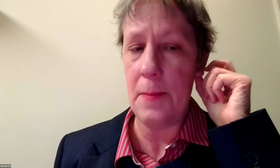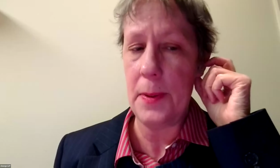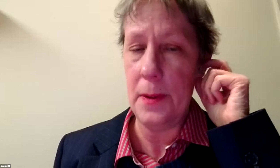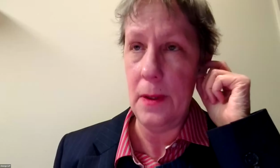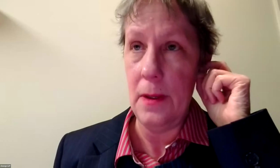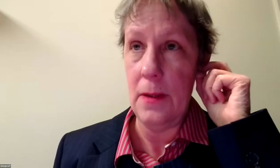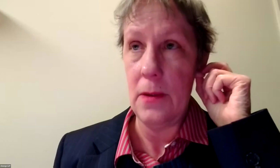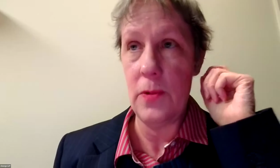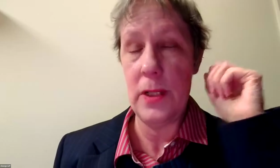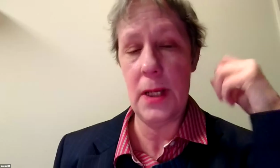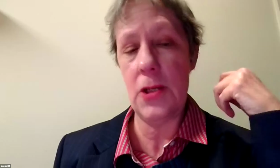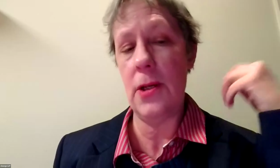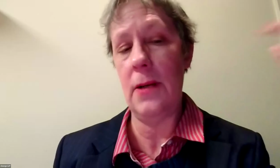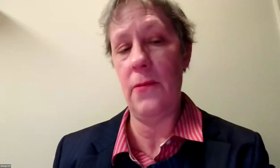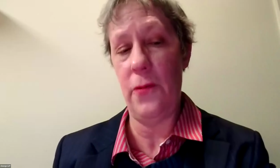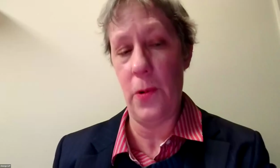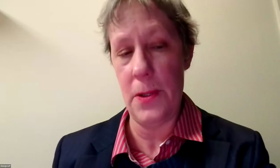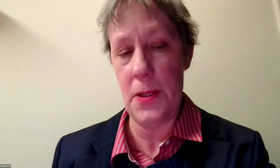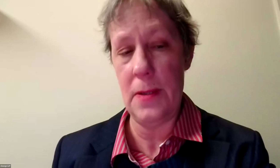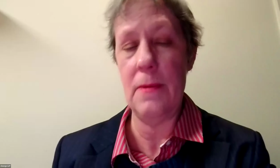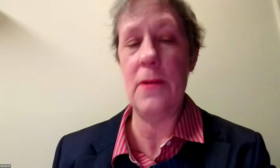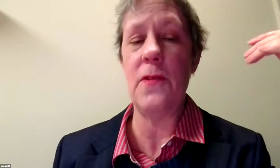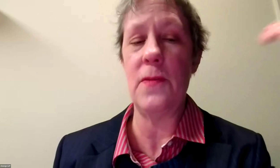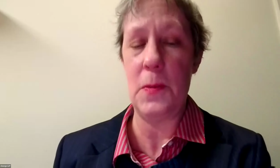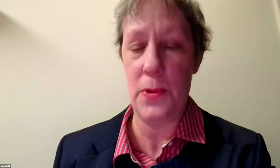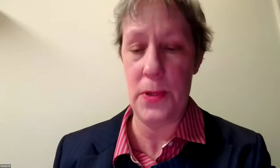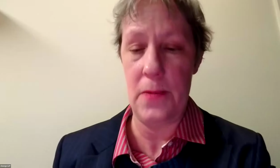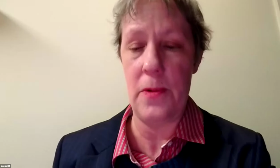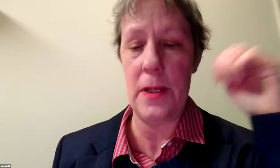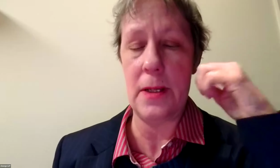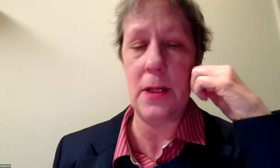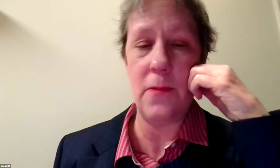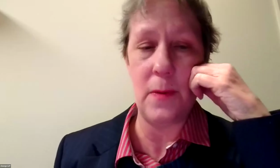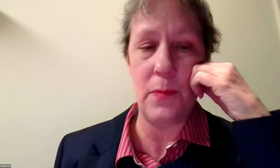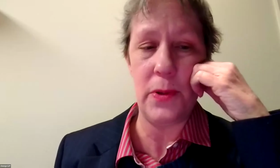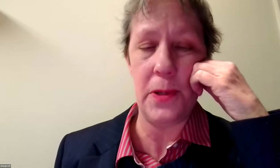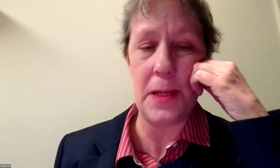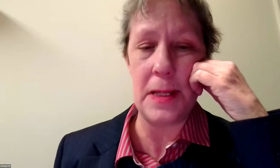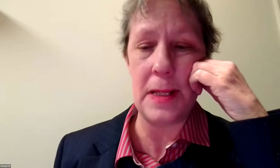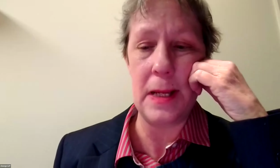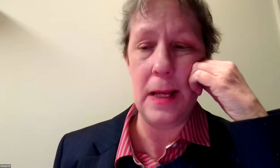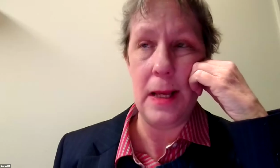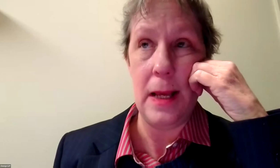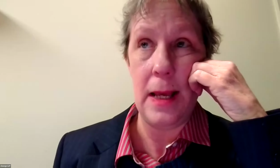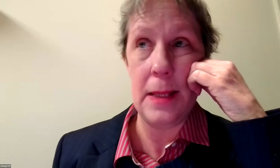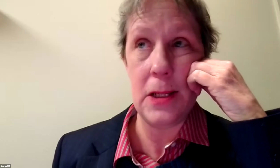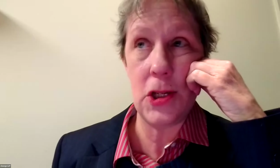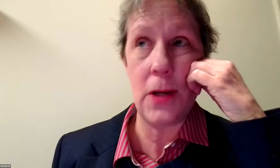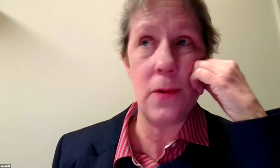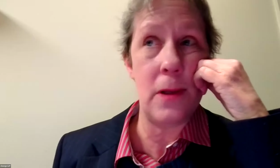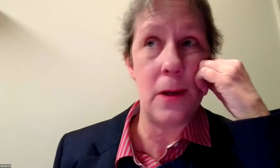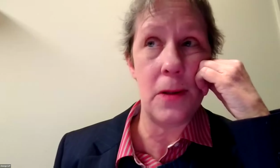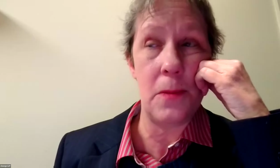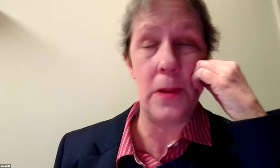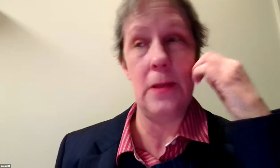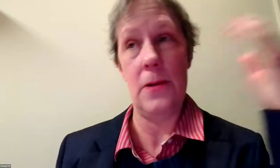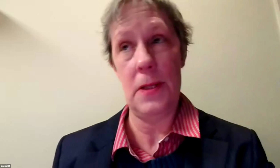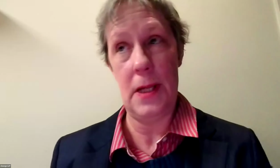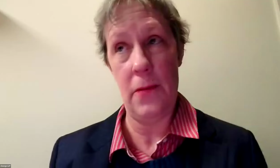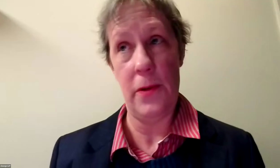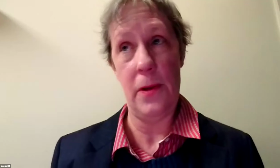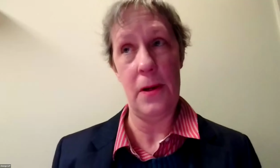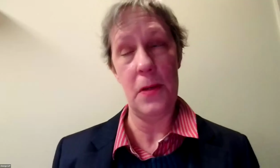to stop the reduction in force, the 50% reduction of employees. And the general